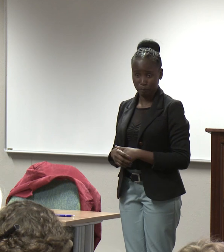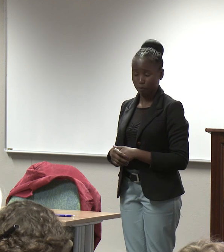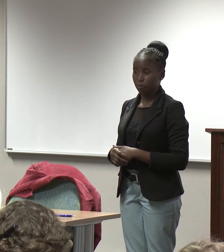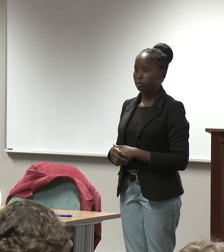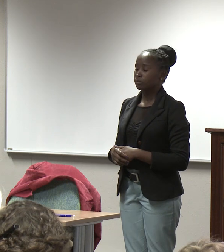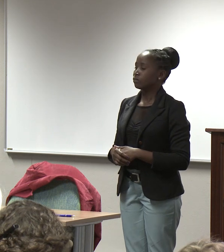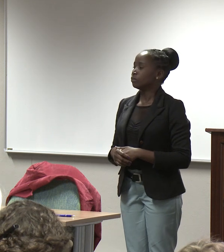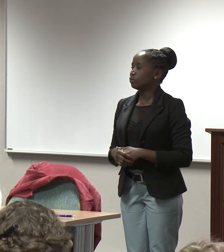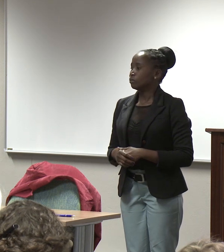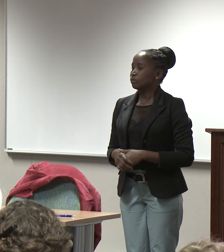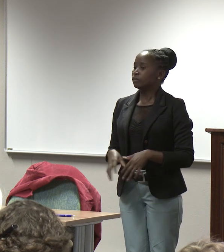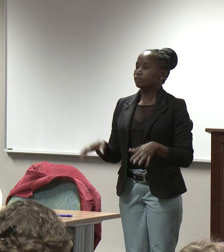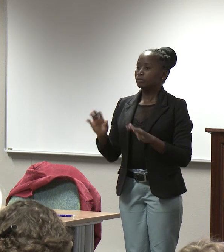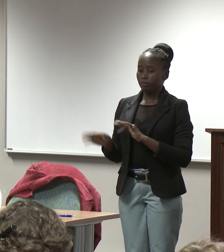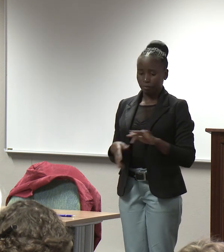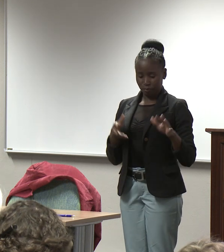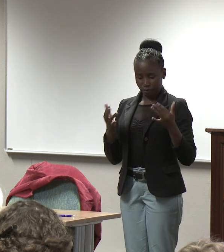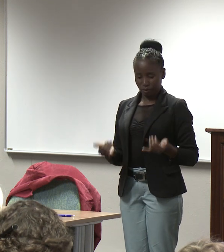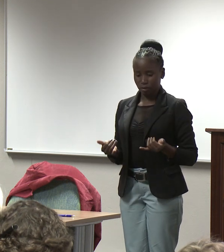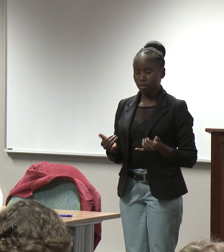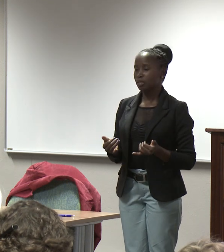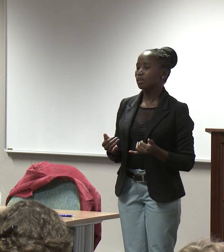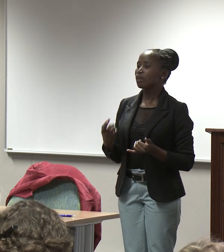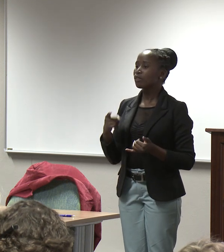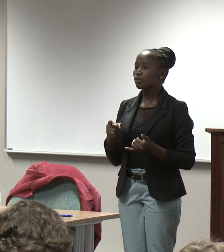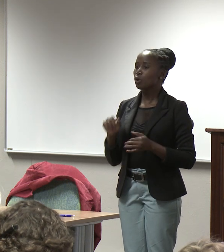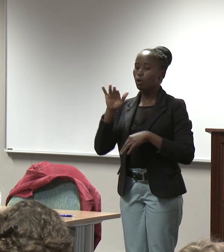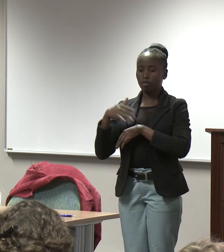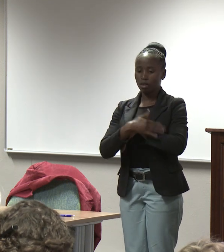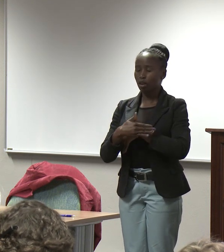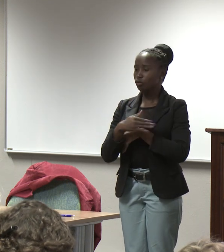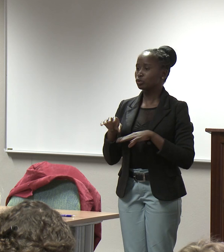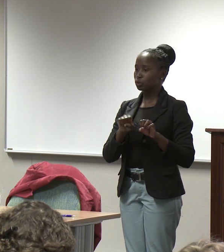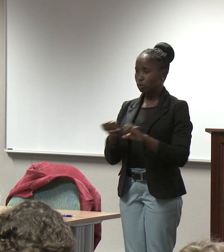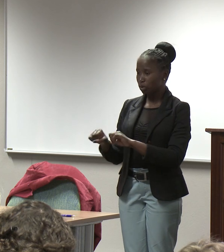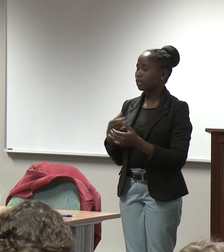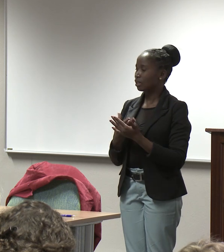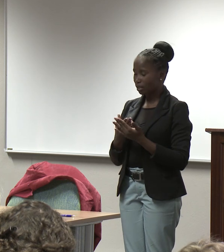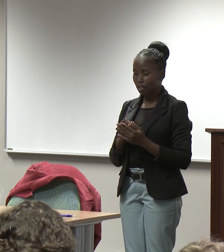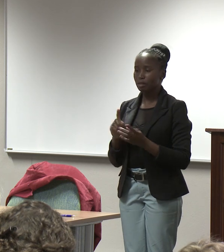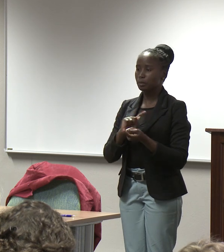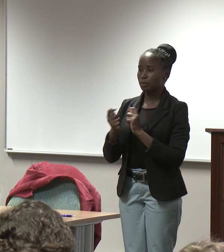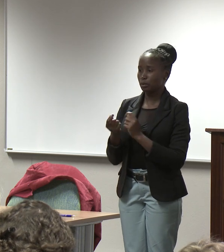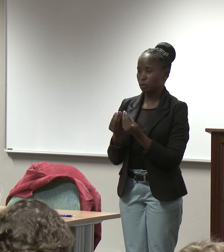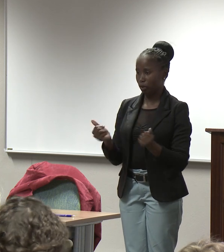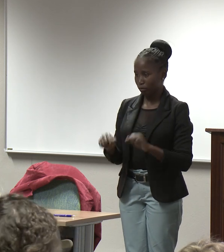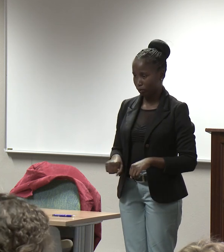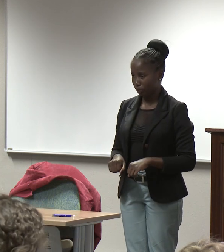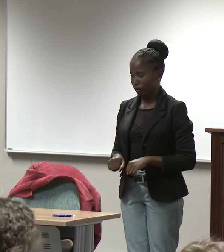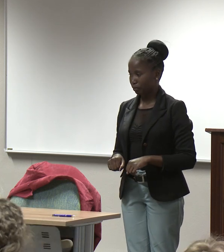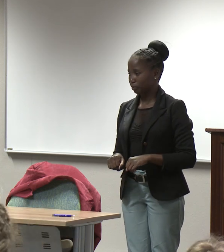now, it's decolonizing knowledge, but the title is Decolonizing University. The university is a